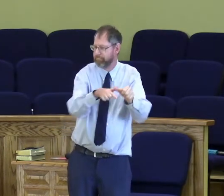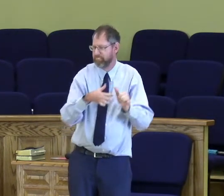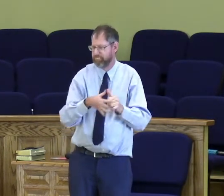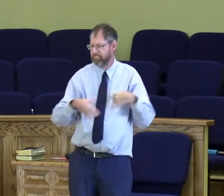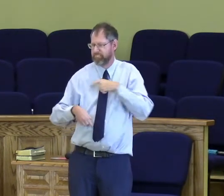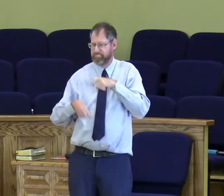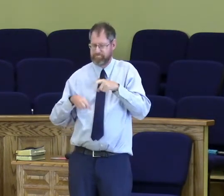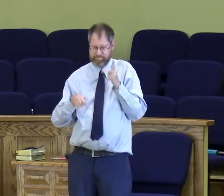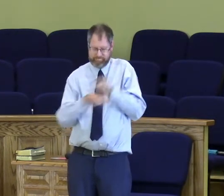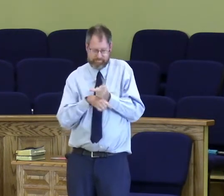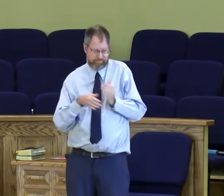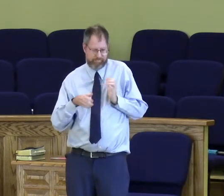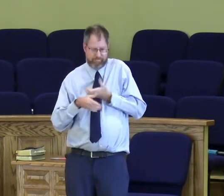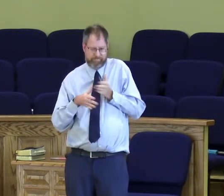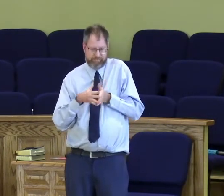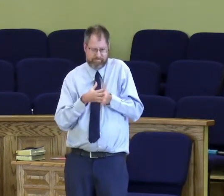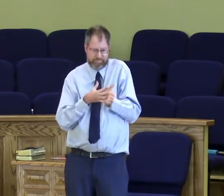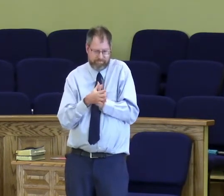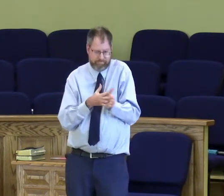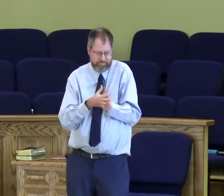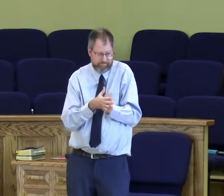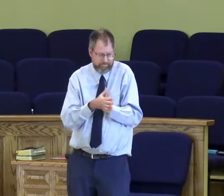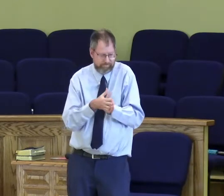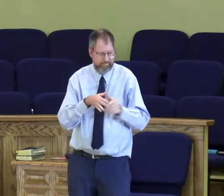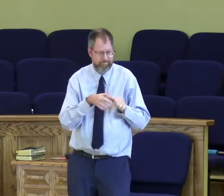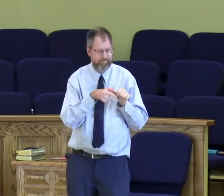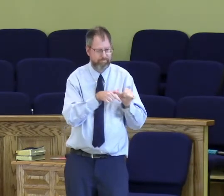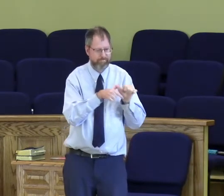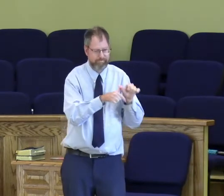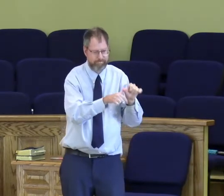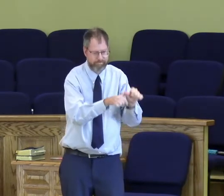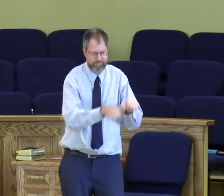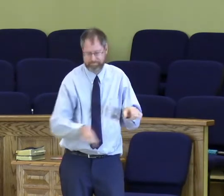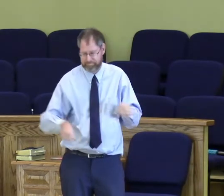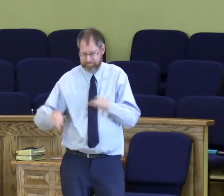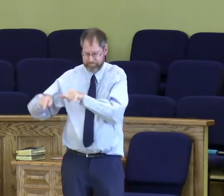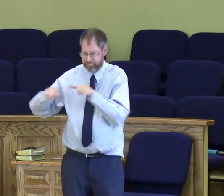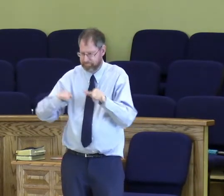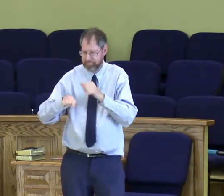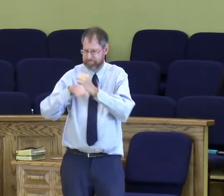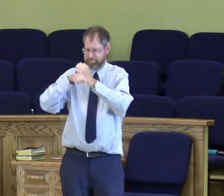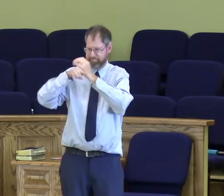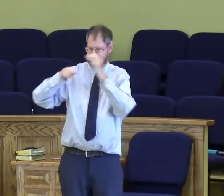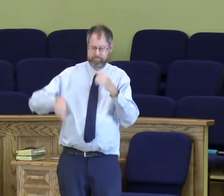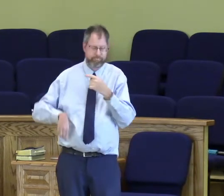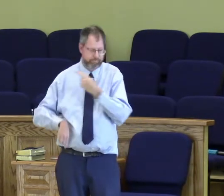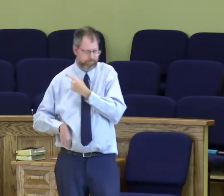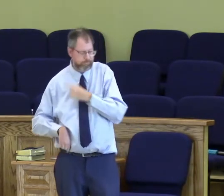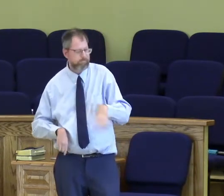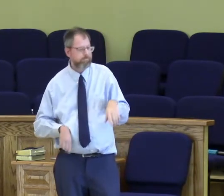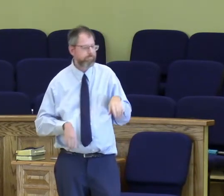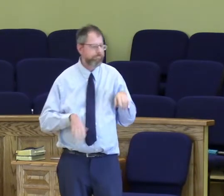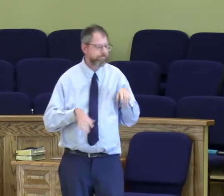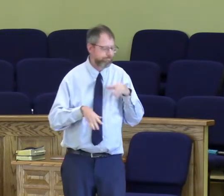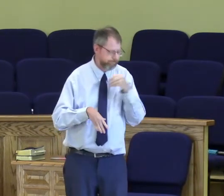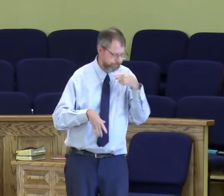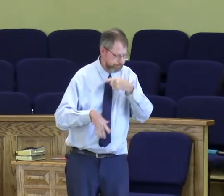should take it to heart. It's our time now, and it's our job to stay motivated, to be a faithful witness, to carry on the vision that this man